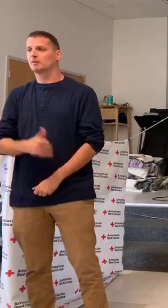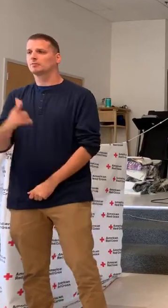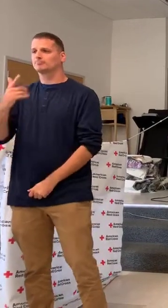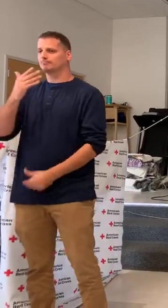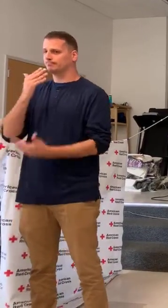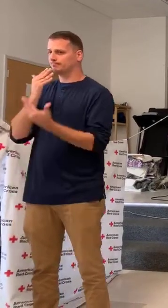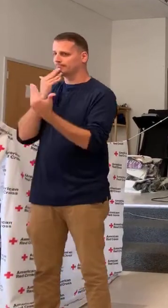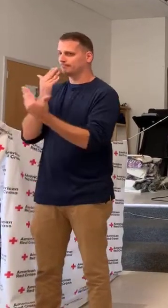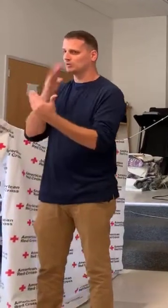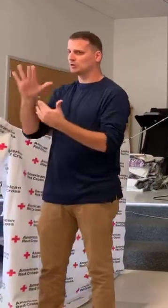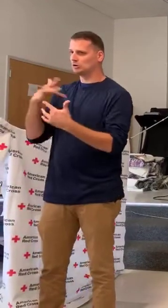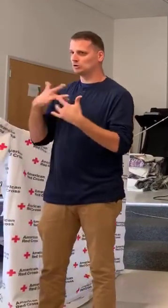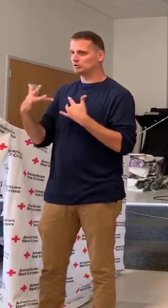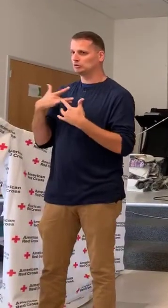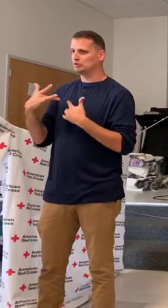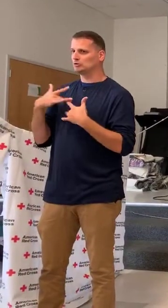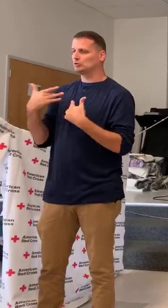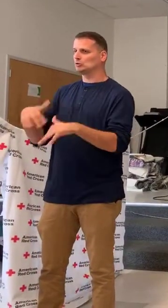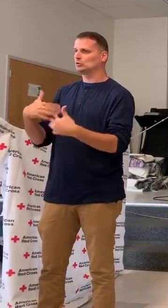audience.